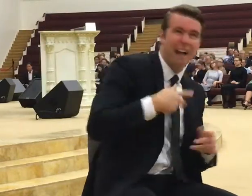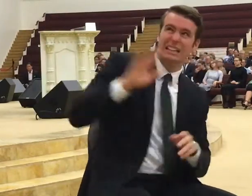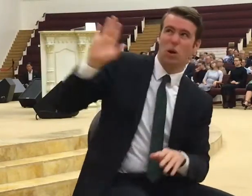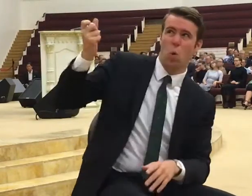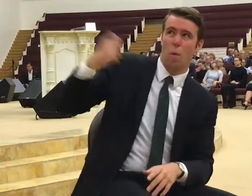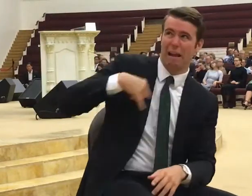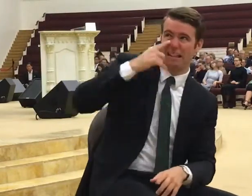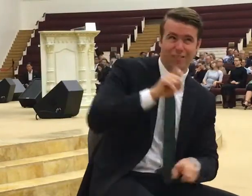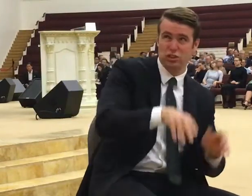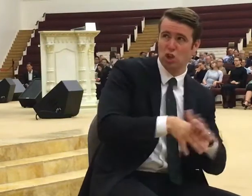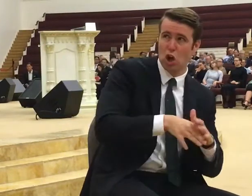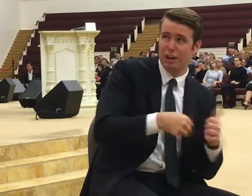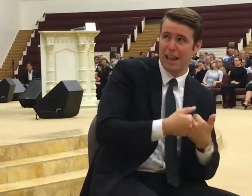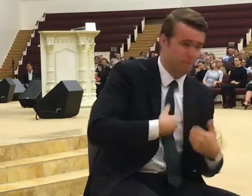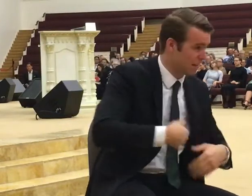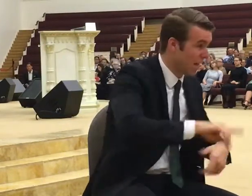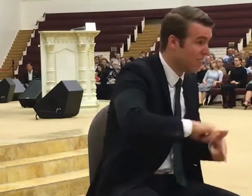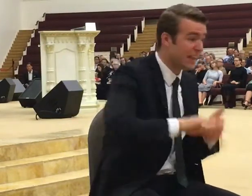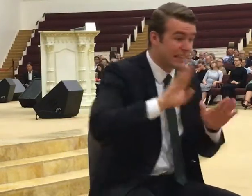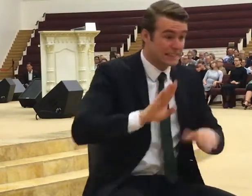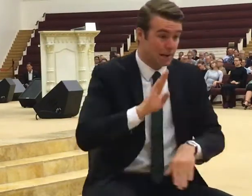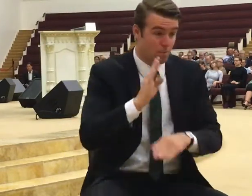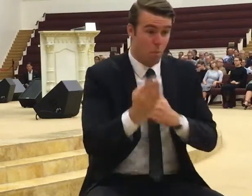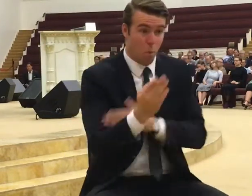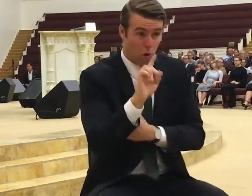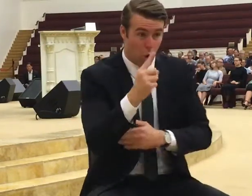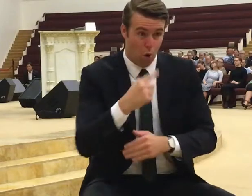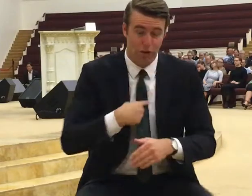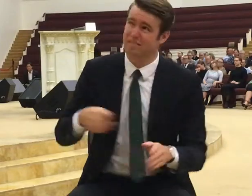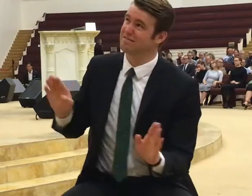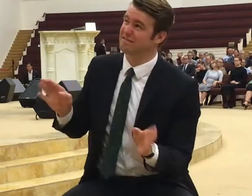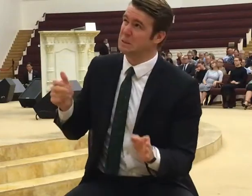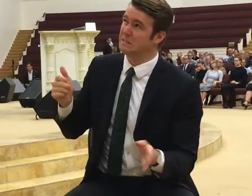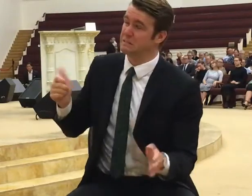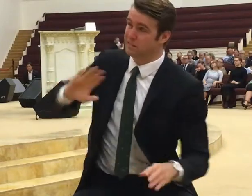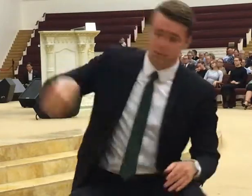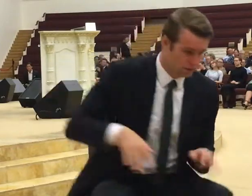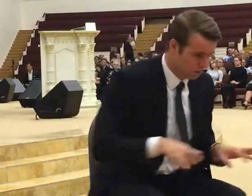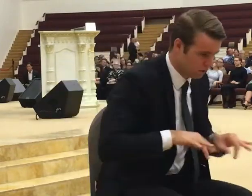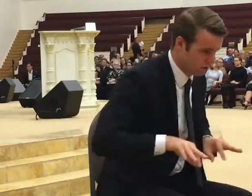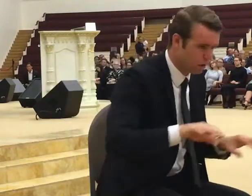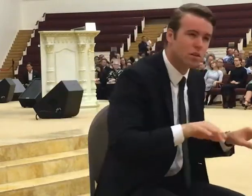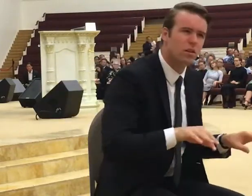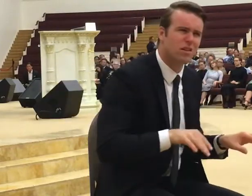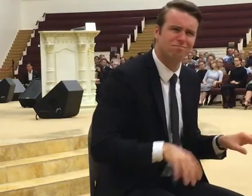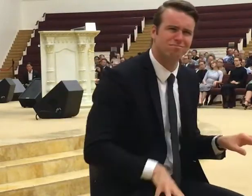and then we'll give Jesus a little time on Sunday morning. Accept God into our world.